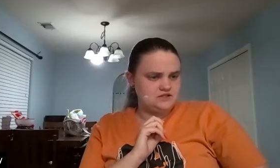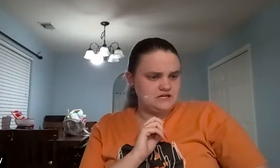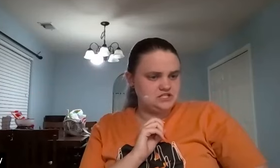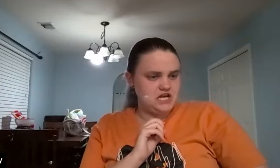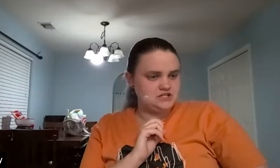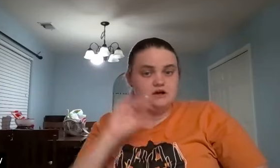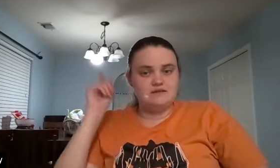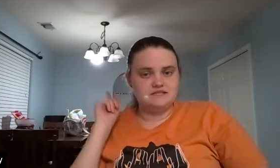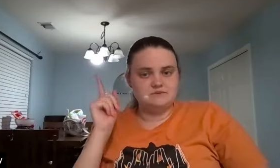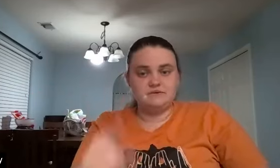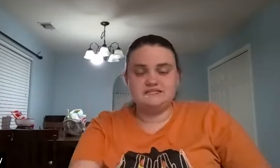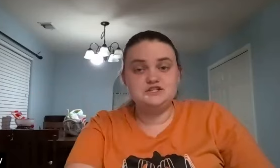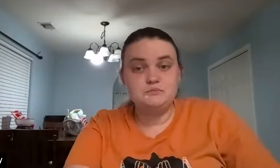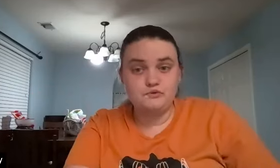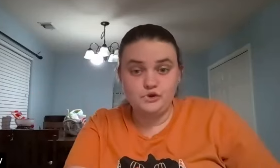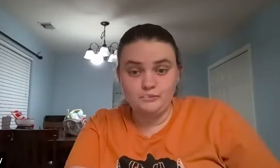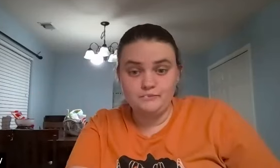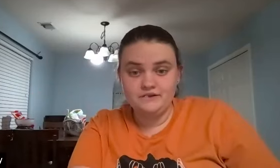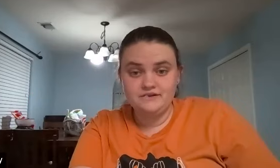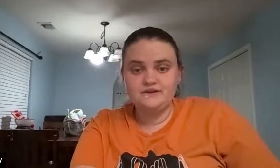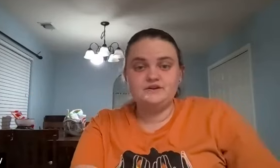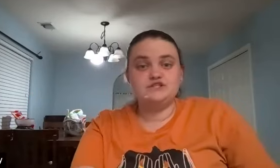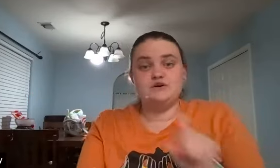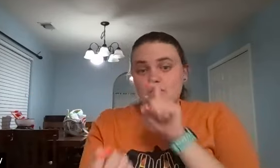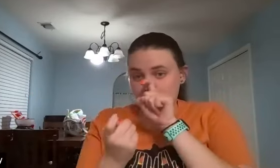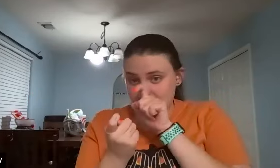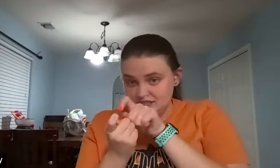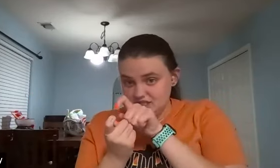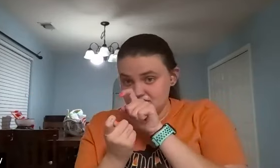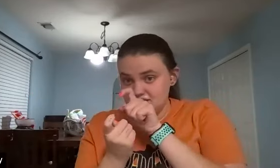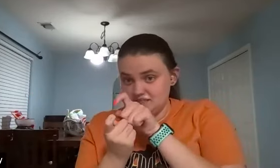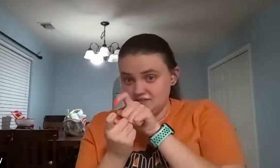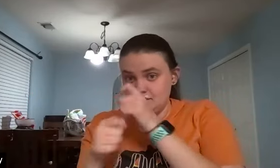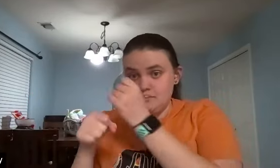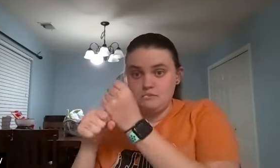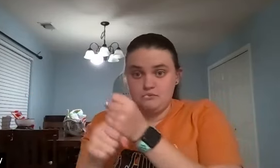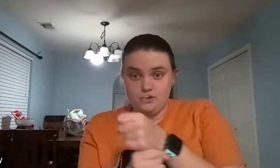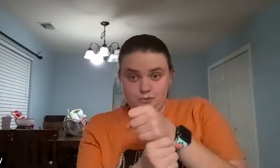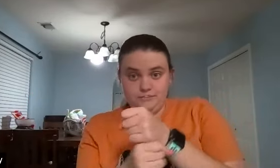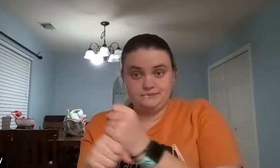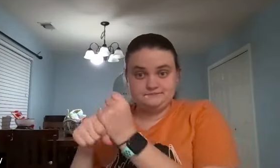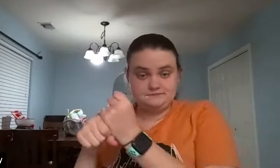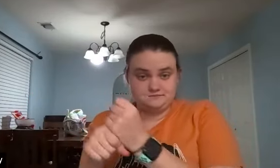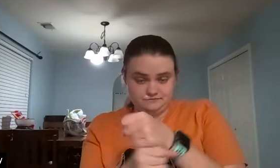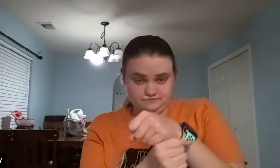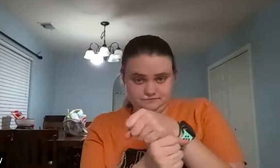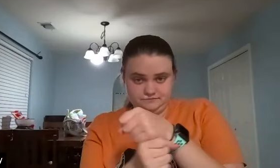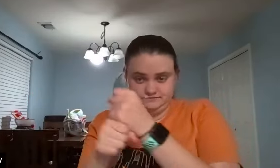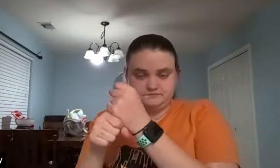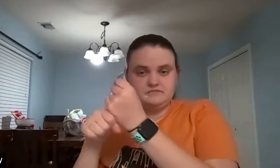when I change last minute. We did do broom. So witches, broom,